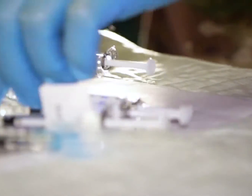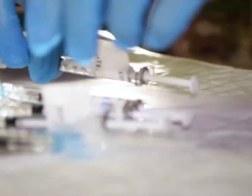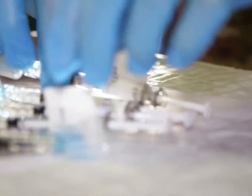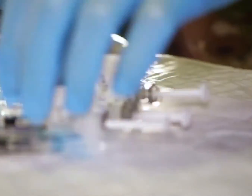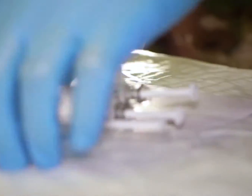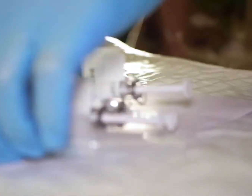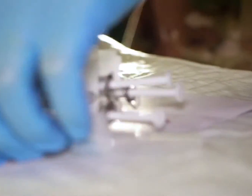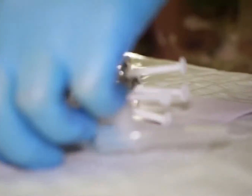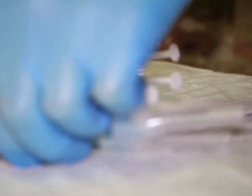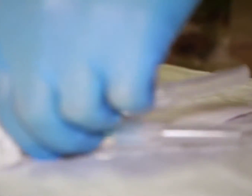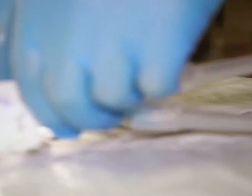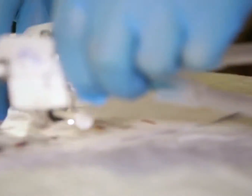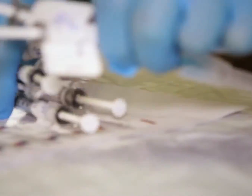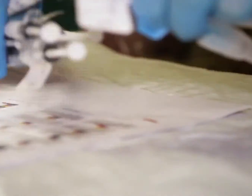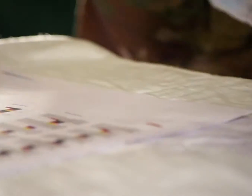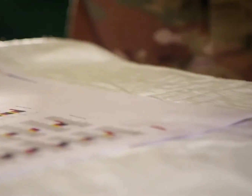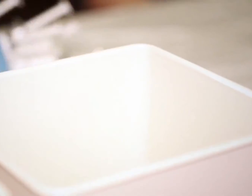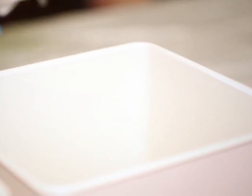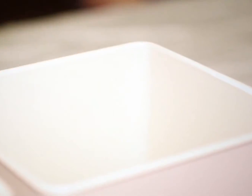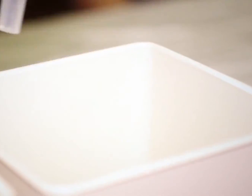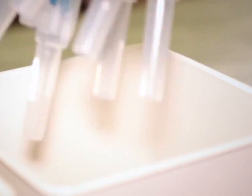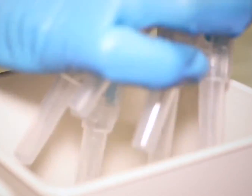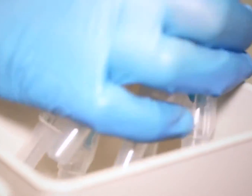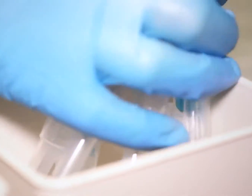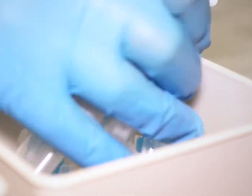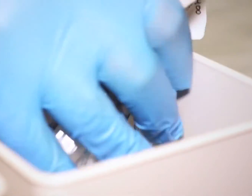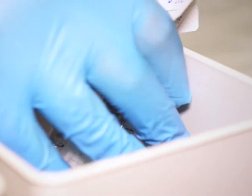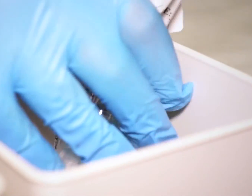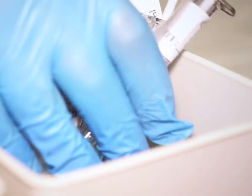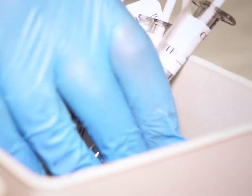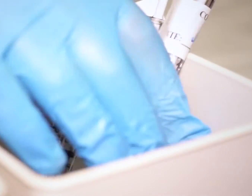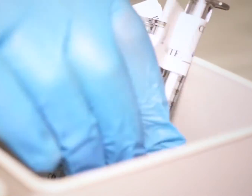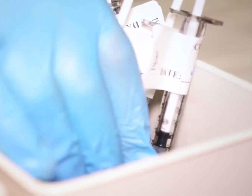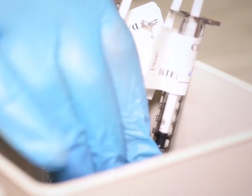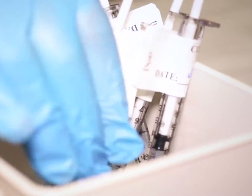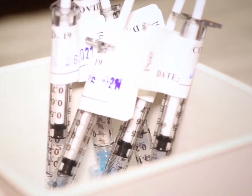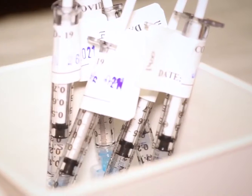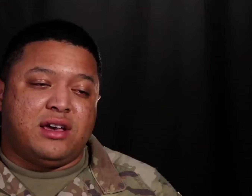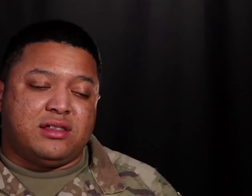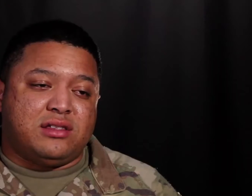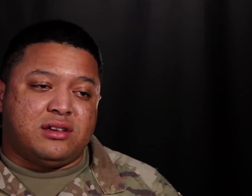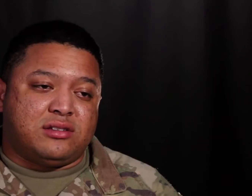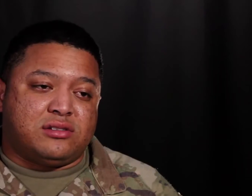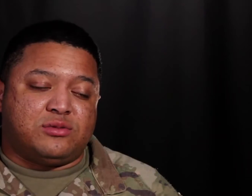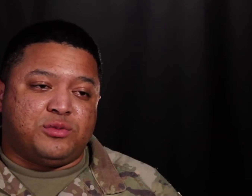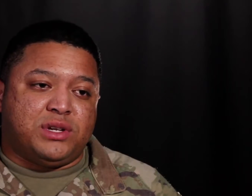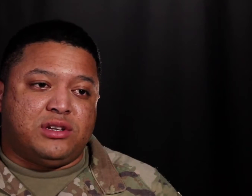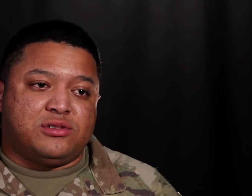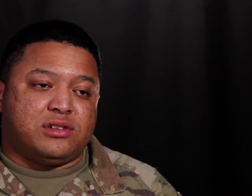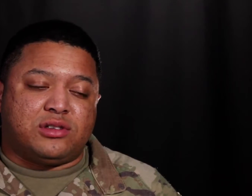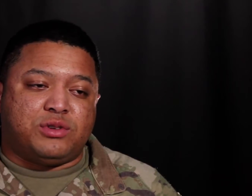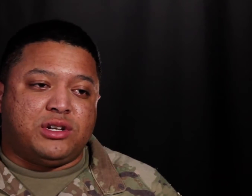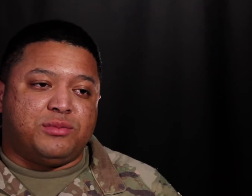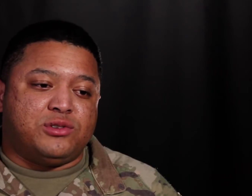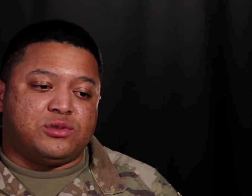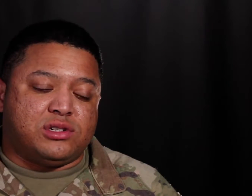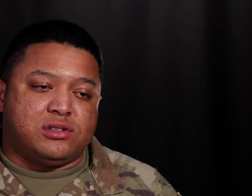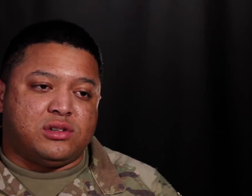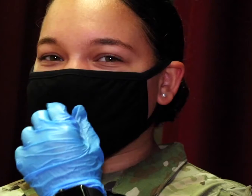like a 95% effective rate against it if you get both shots. And then the others would be using the 3 W's, which is